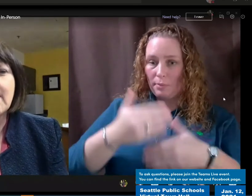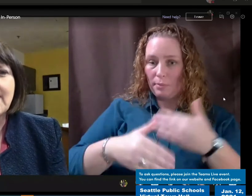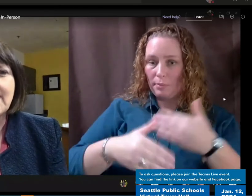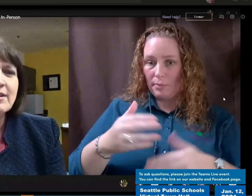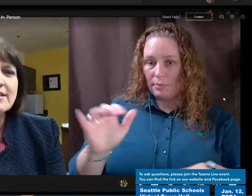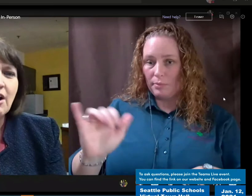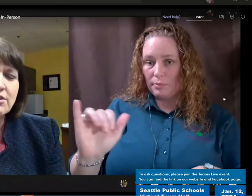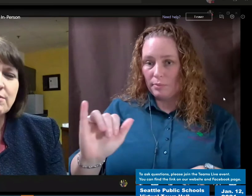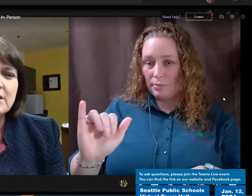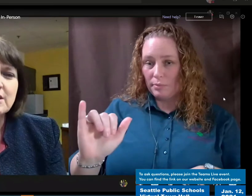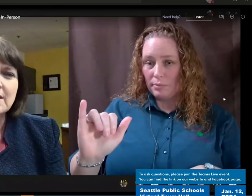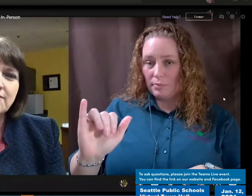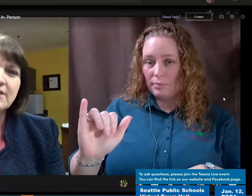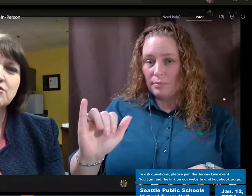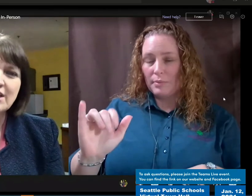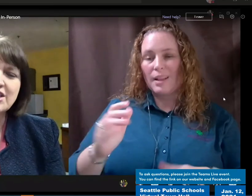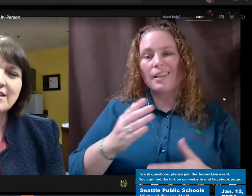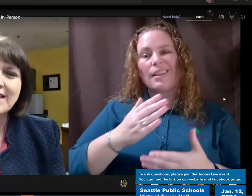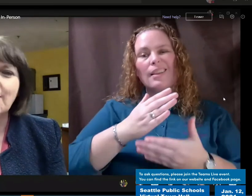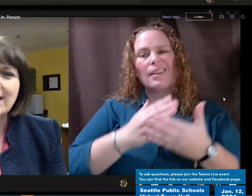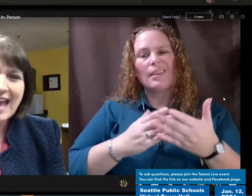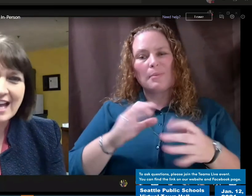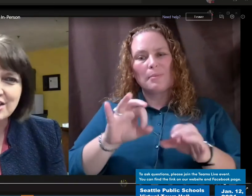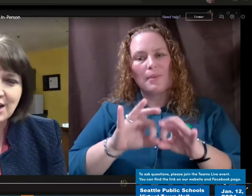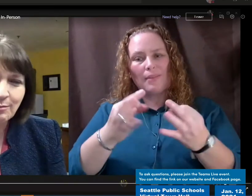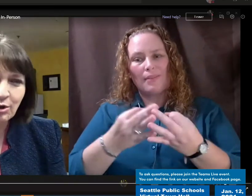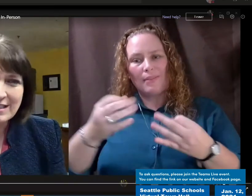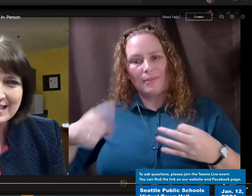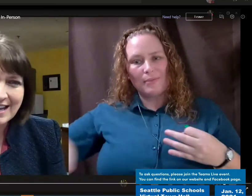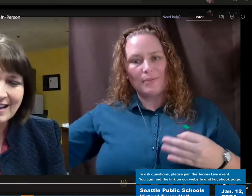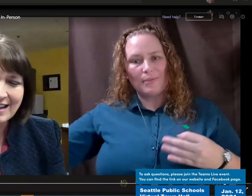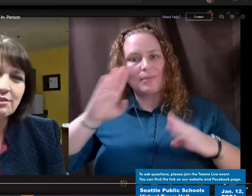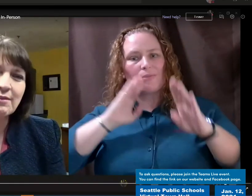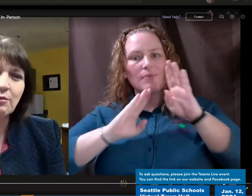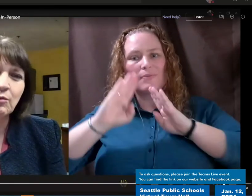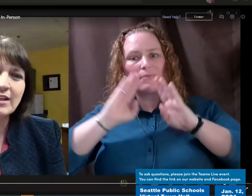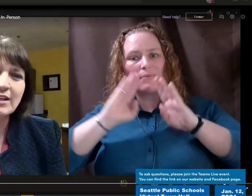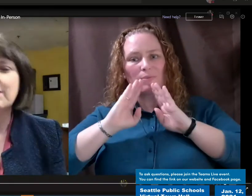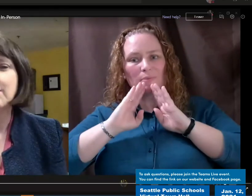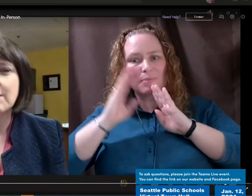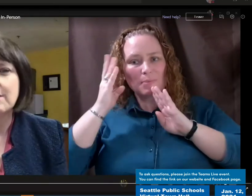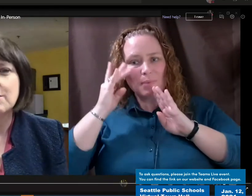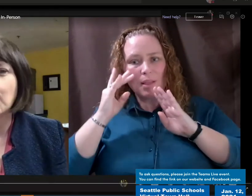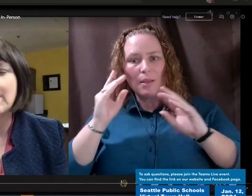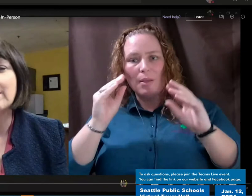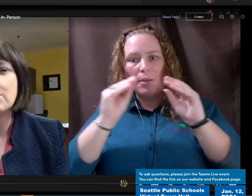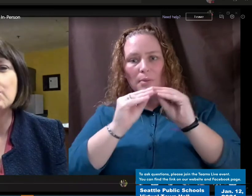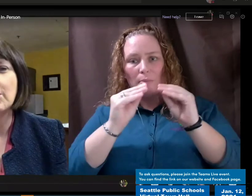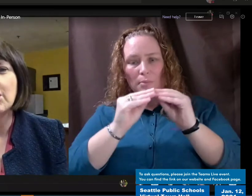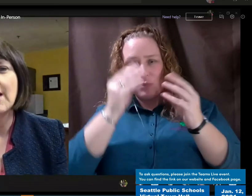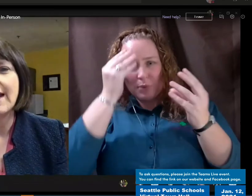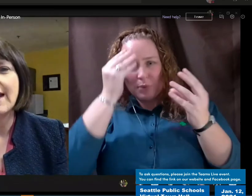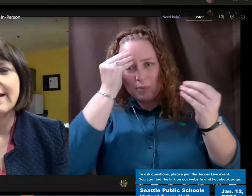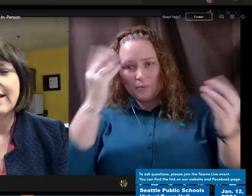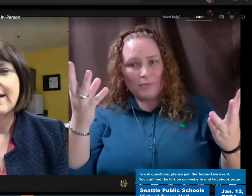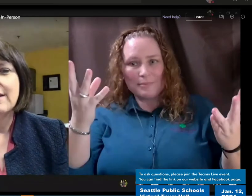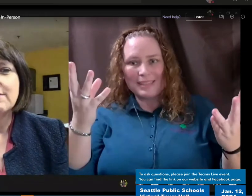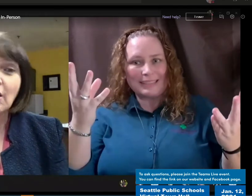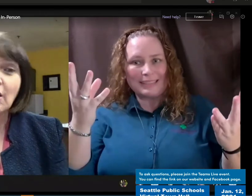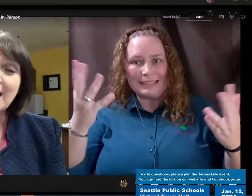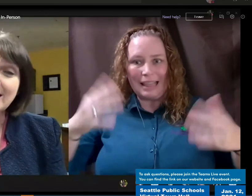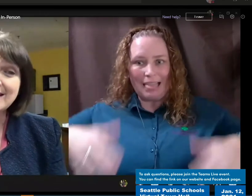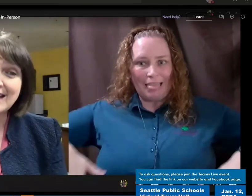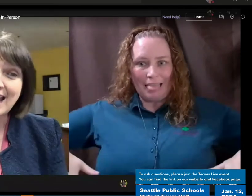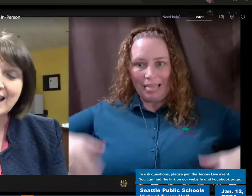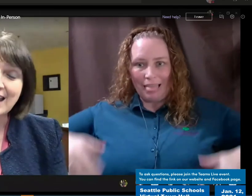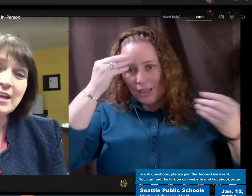Some of our families also expressed frustration that we can't share more details around what a return to school buildings will look like. So I hope